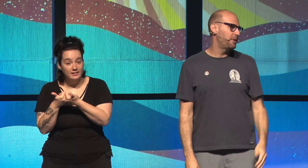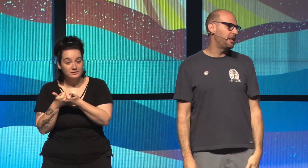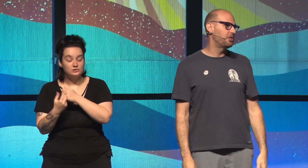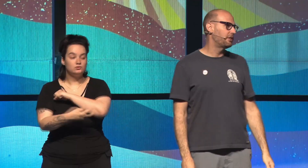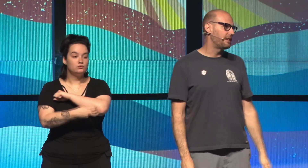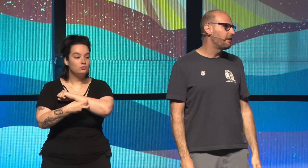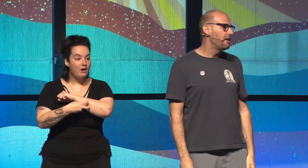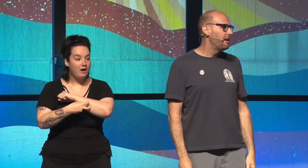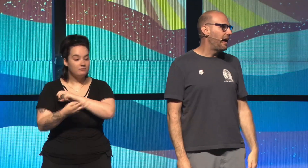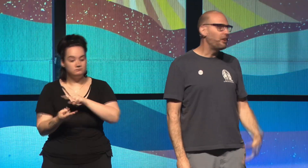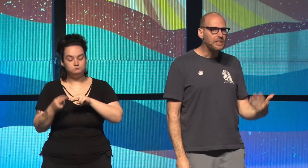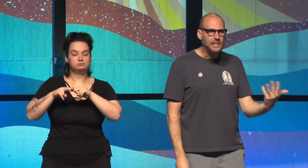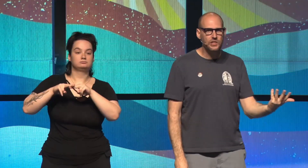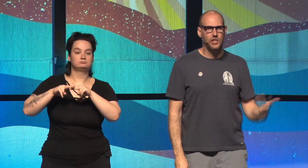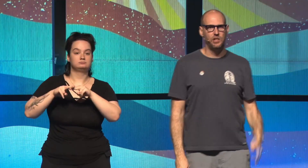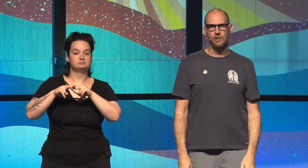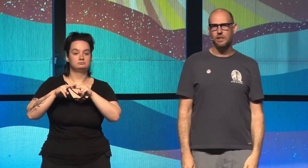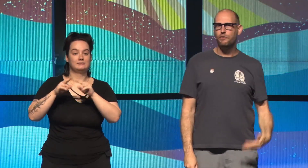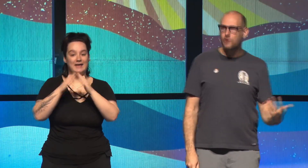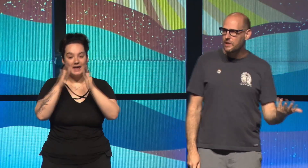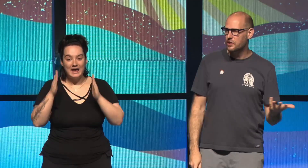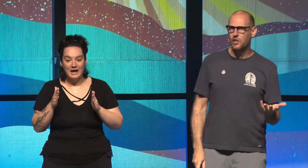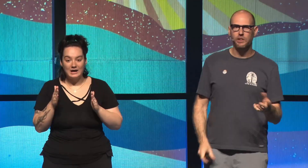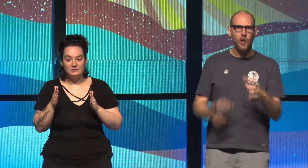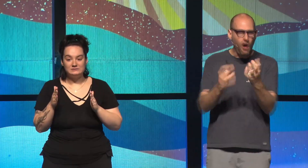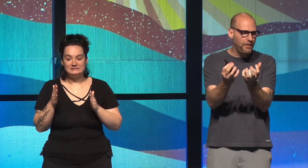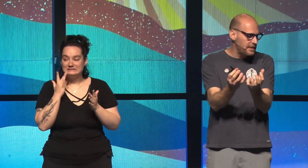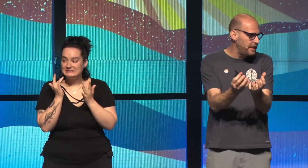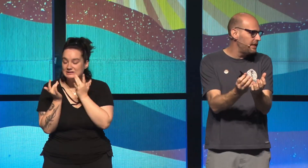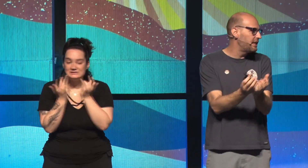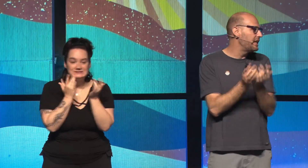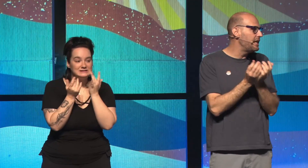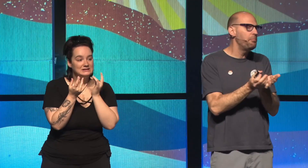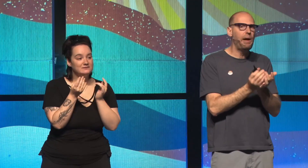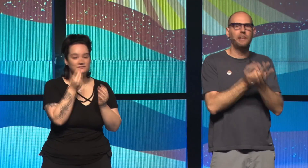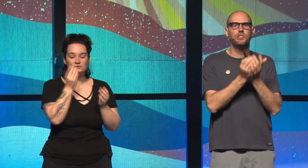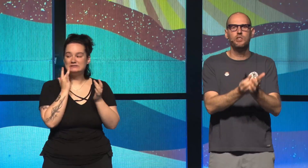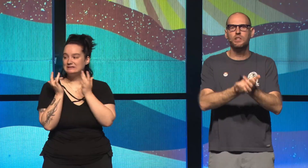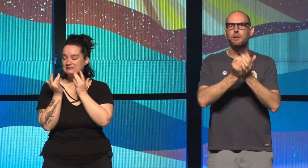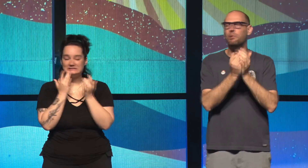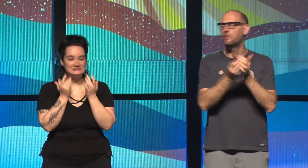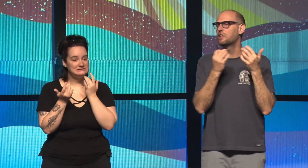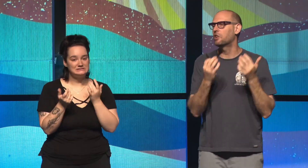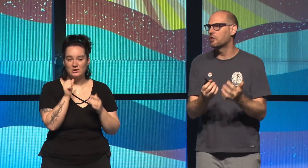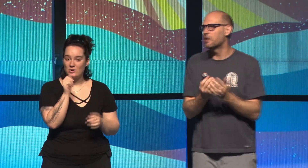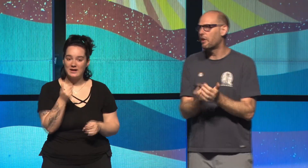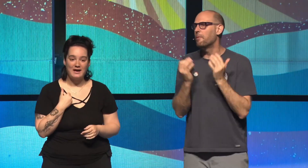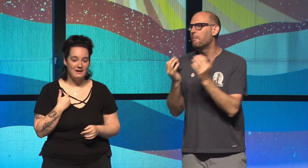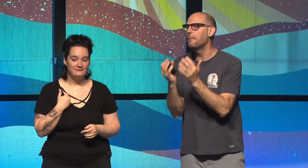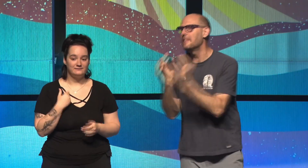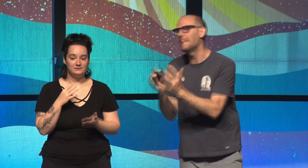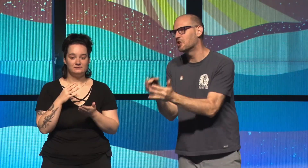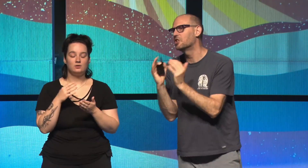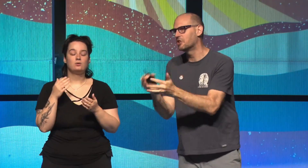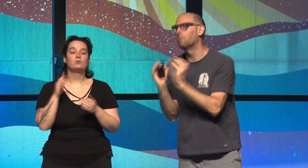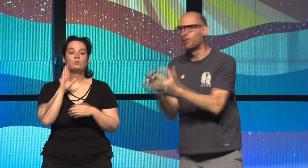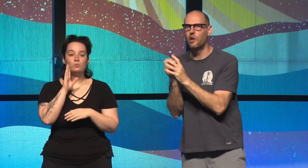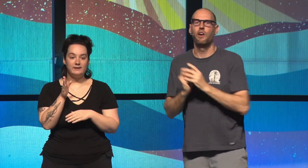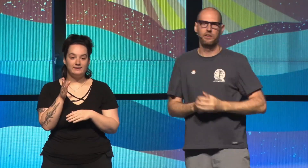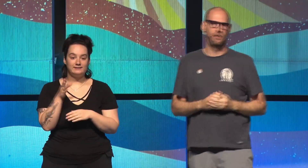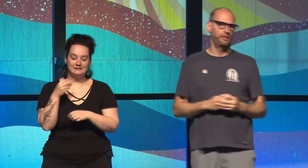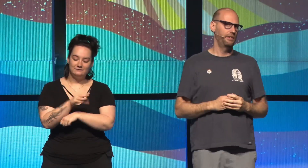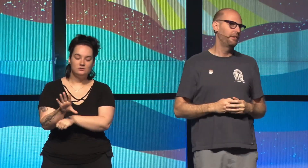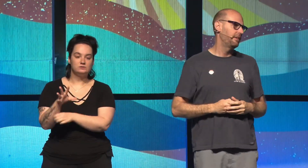crime potentially, housing insecurity, food insecurity, all these things that can impact a student's ability to learn and thrive, but maybe they just should